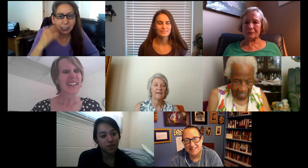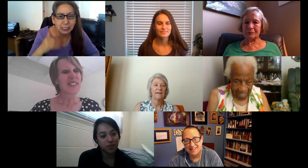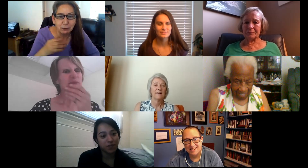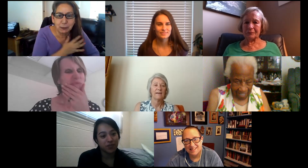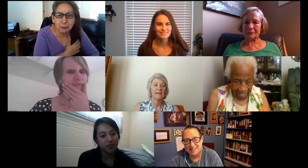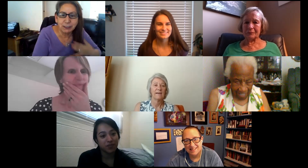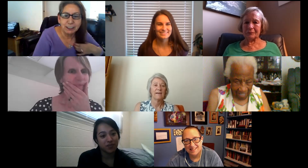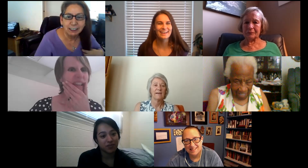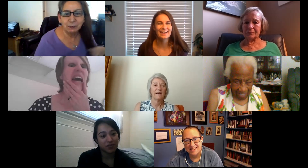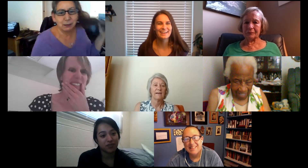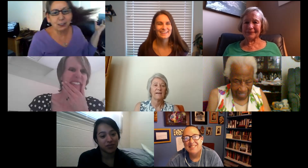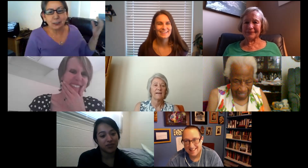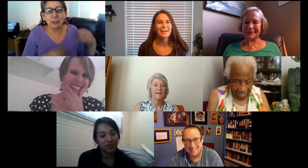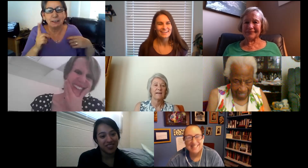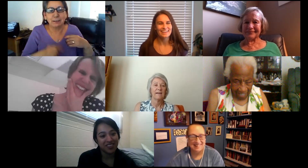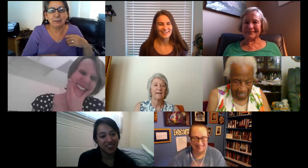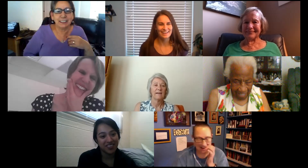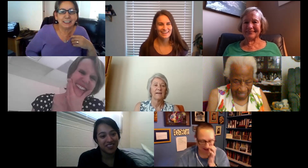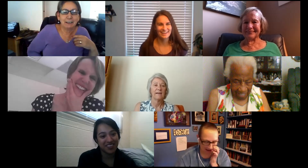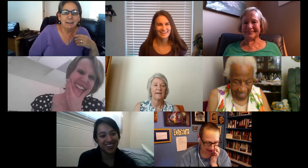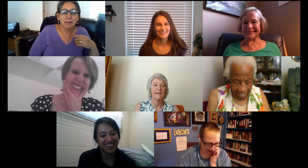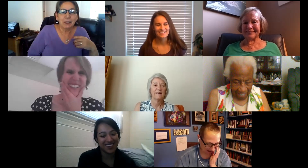hair. Remember? We Right. talked at one of the Yeah.